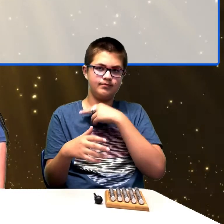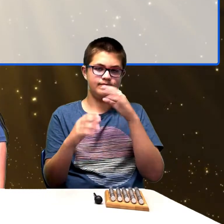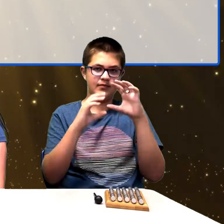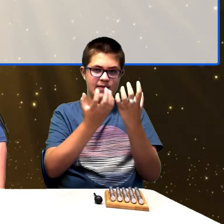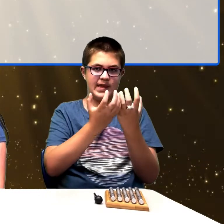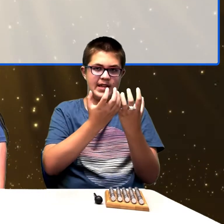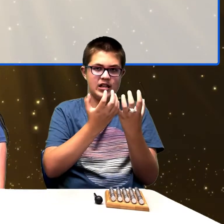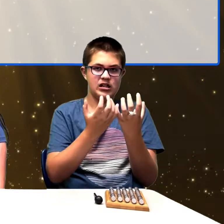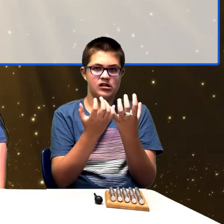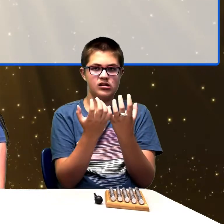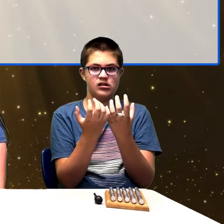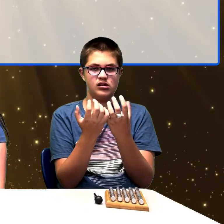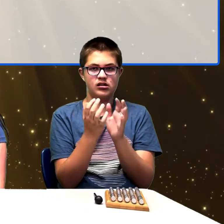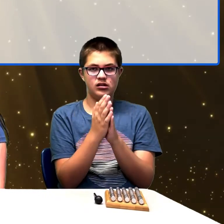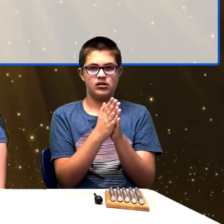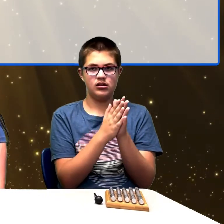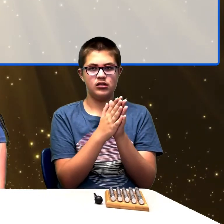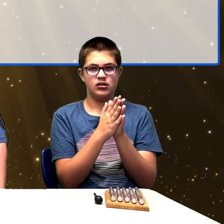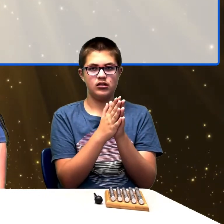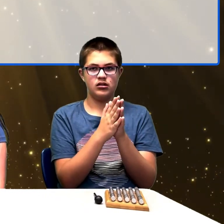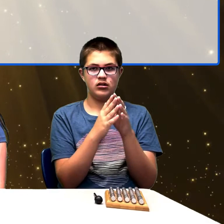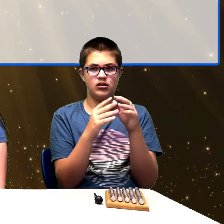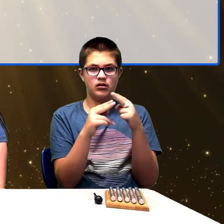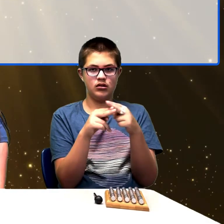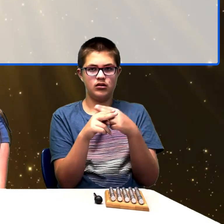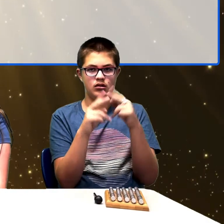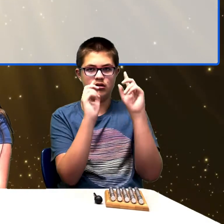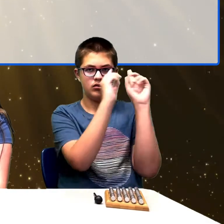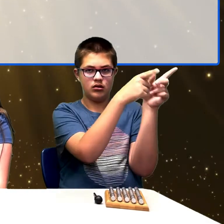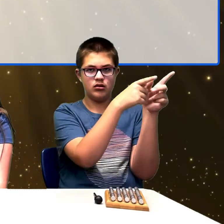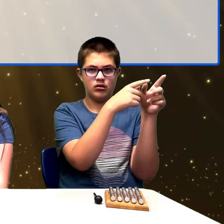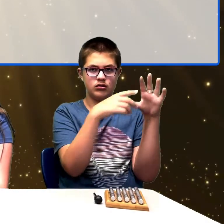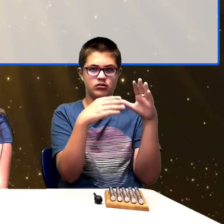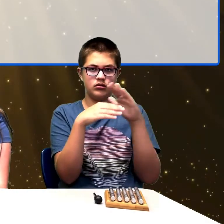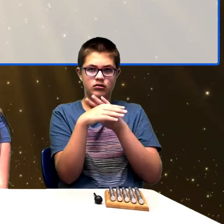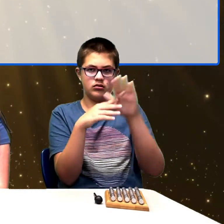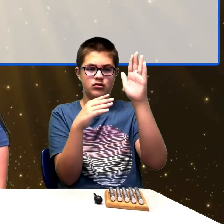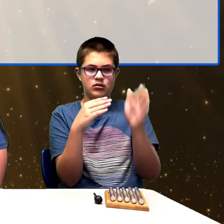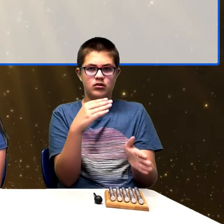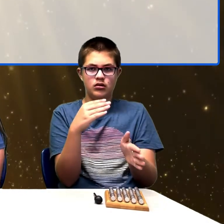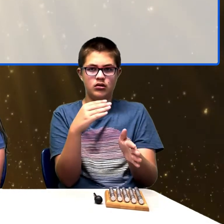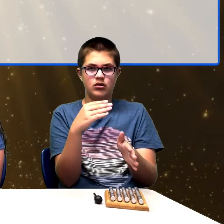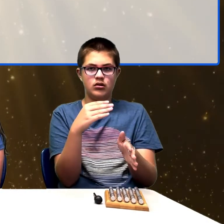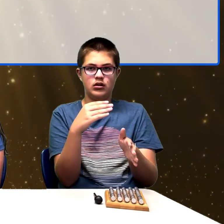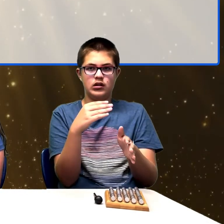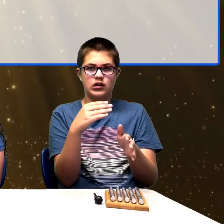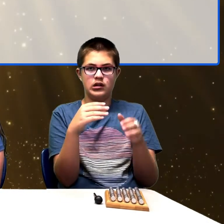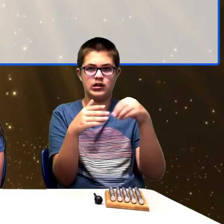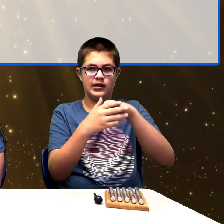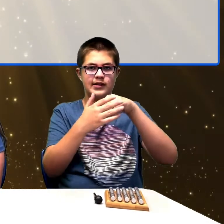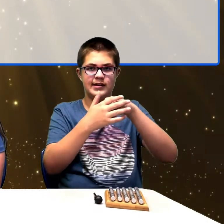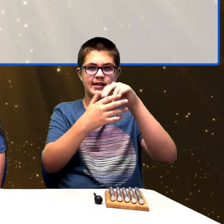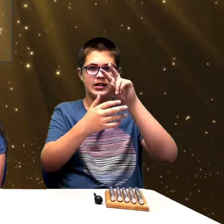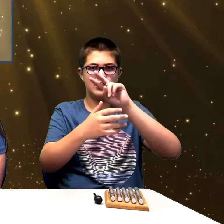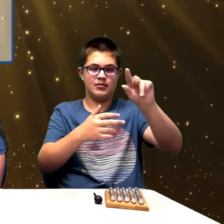In Ms. Harris's class on his upcoming game this week. In Las Vegas.